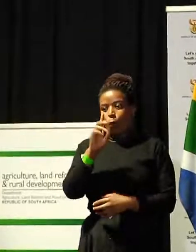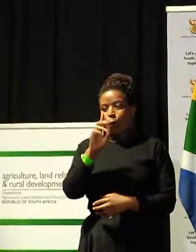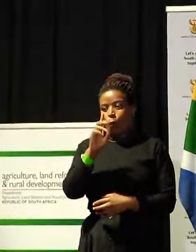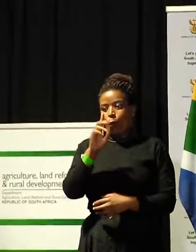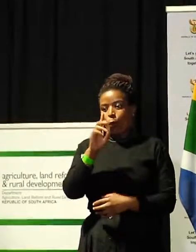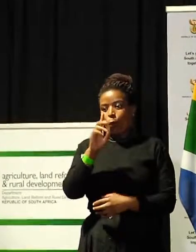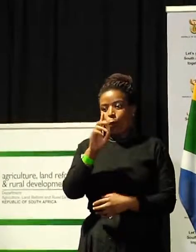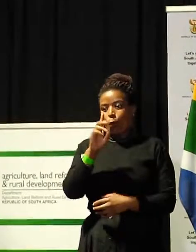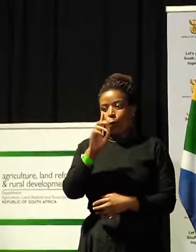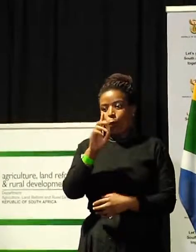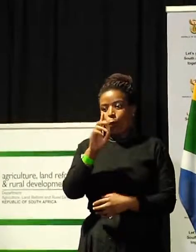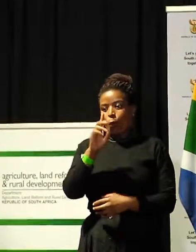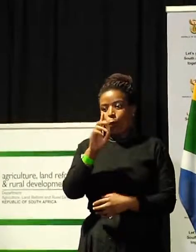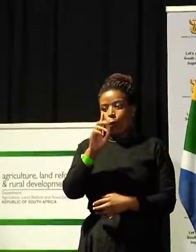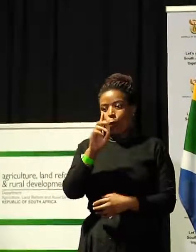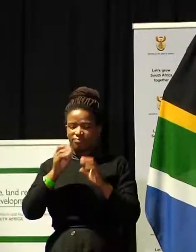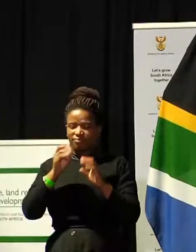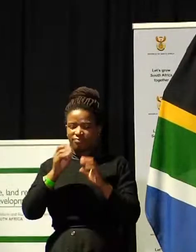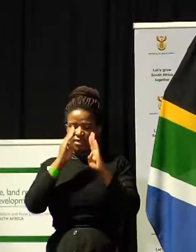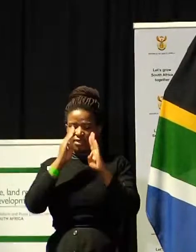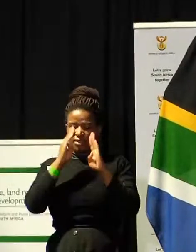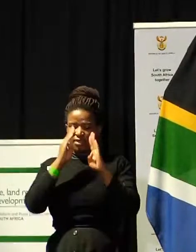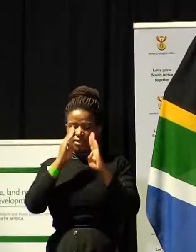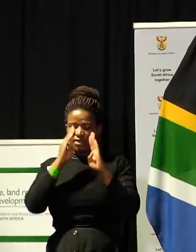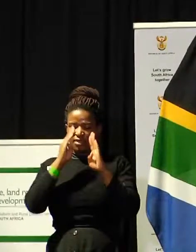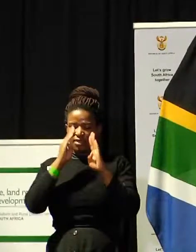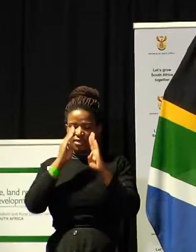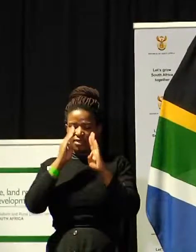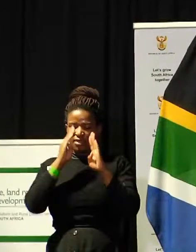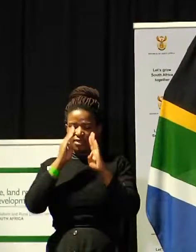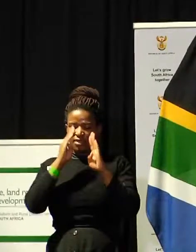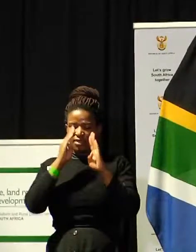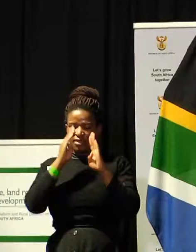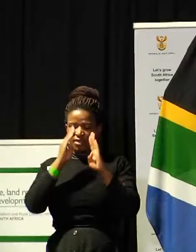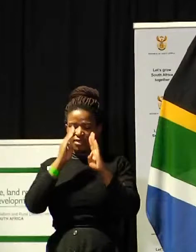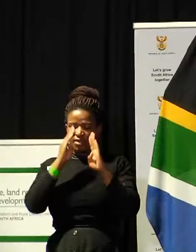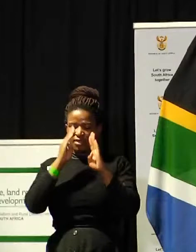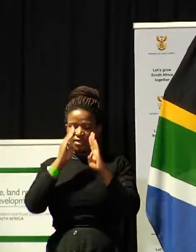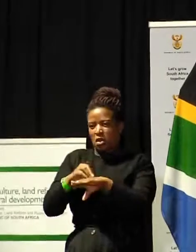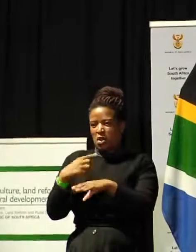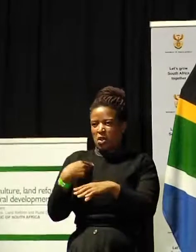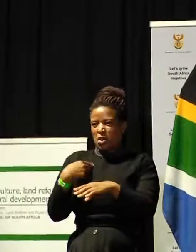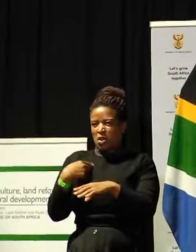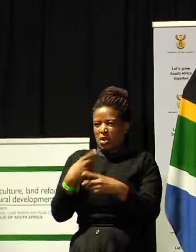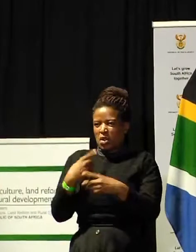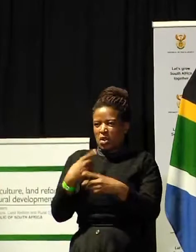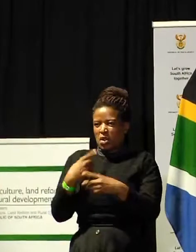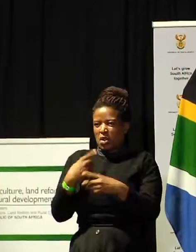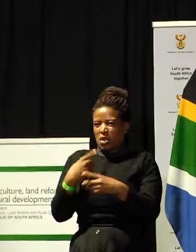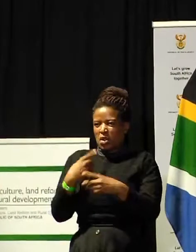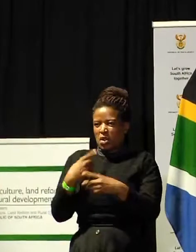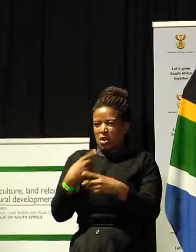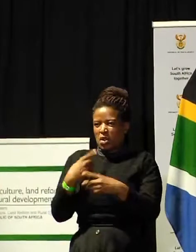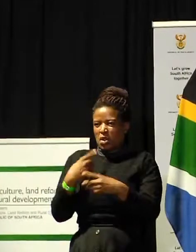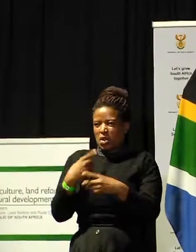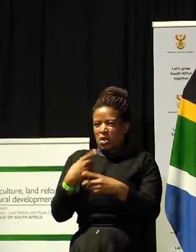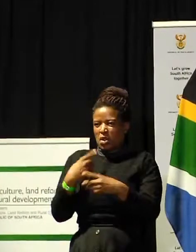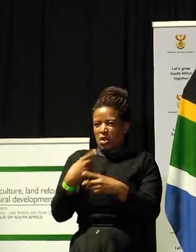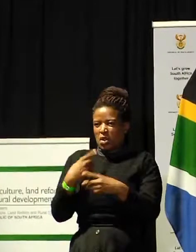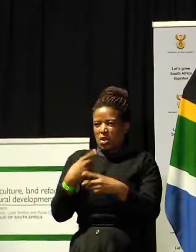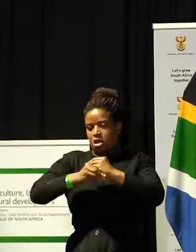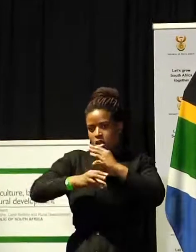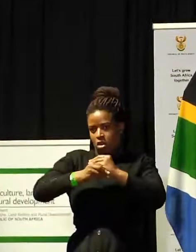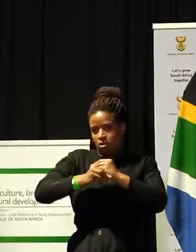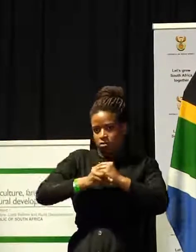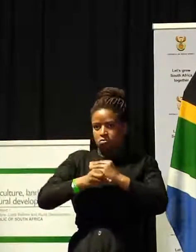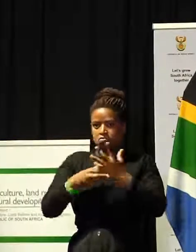They were dealing with the same issues. What we'll do, we'll just pick up the areas where we need to just do additions without repeating the other